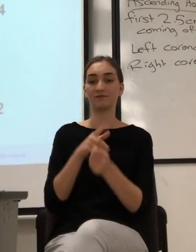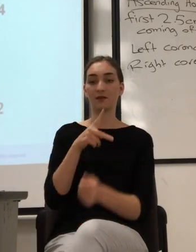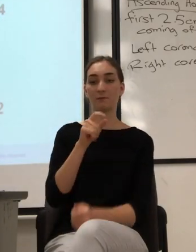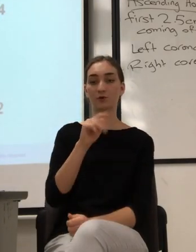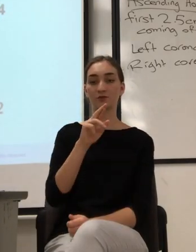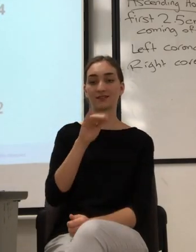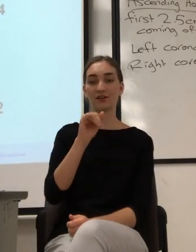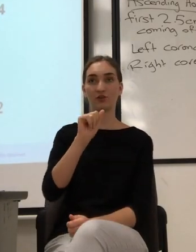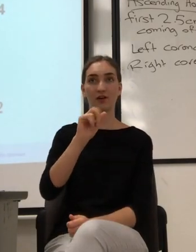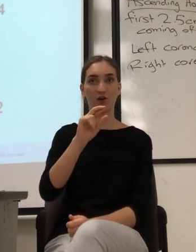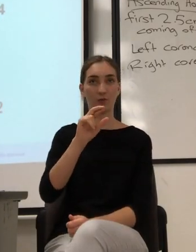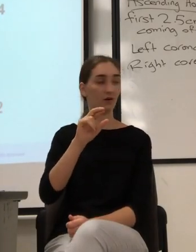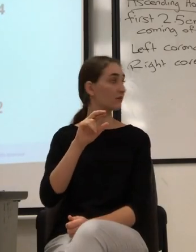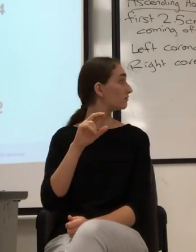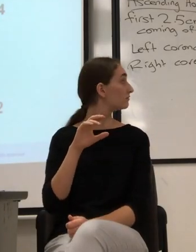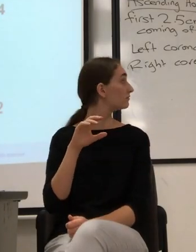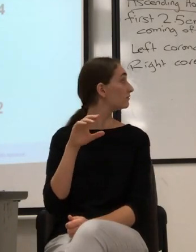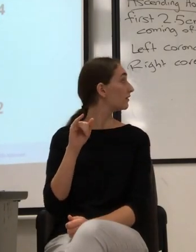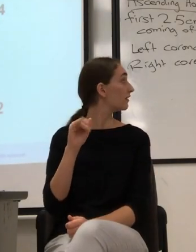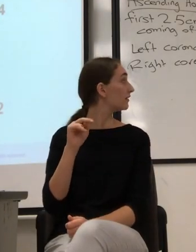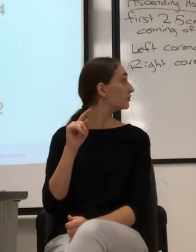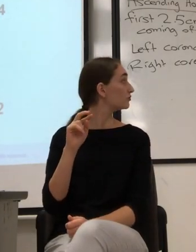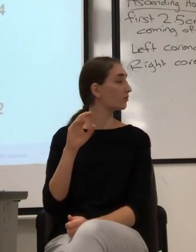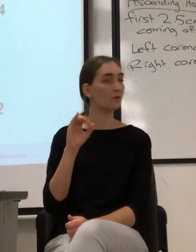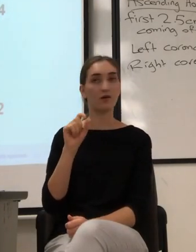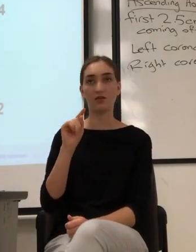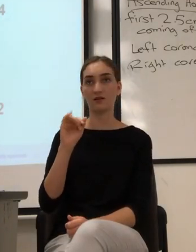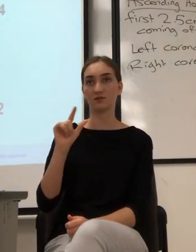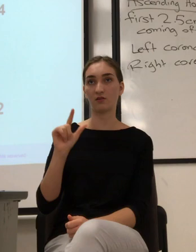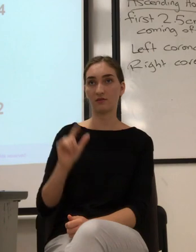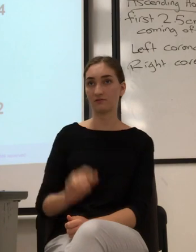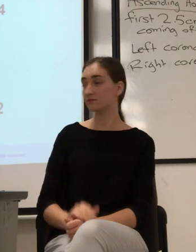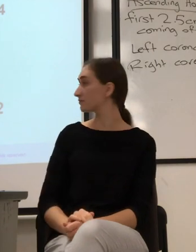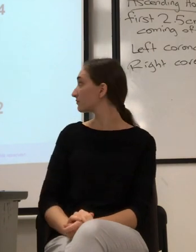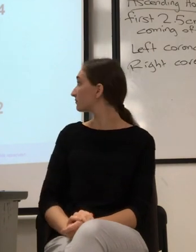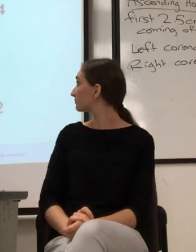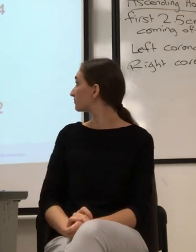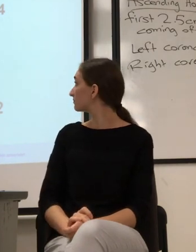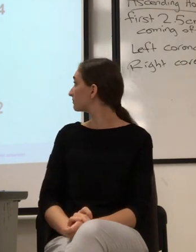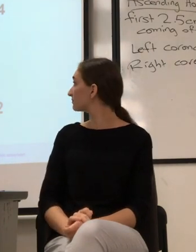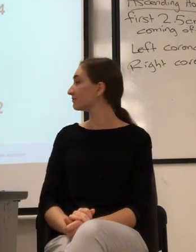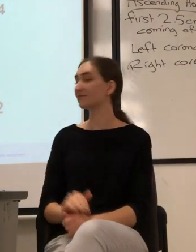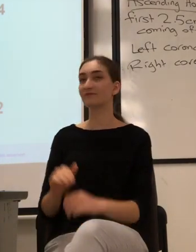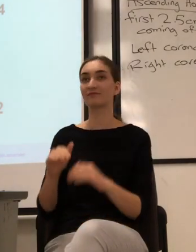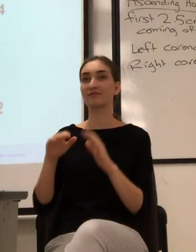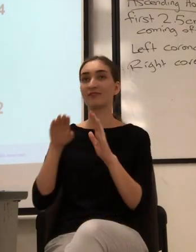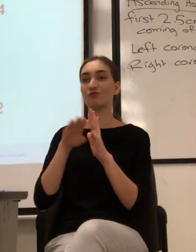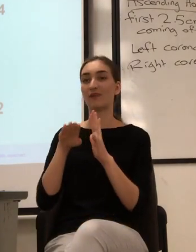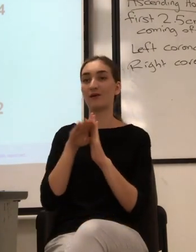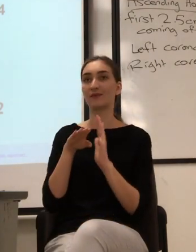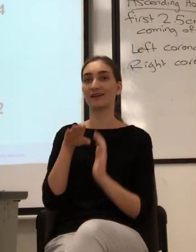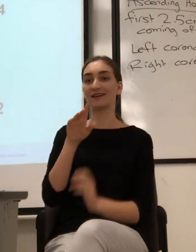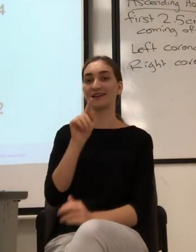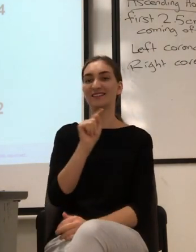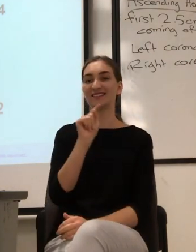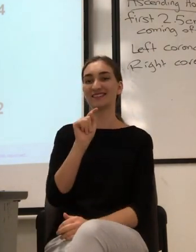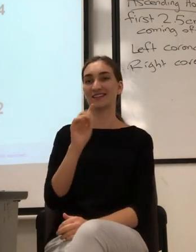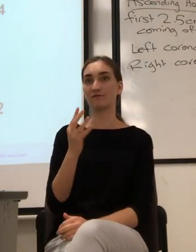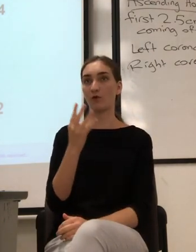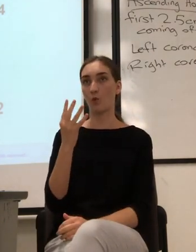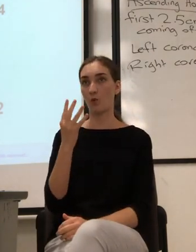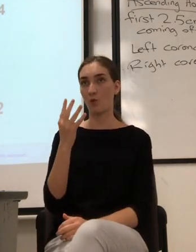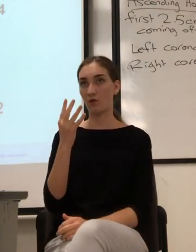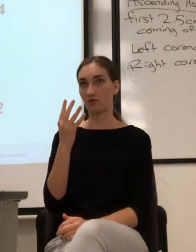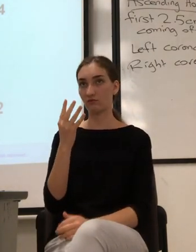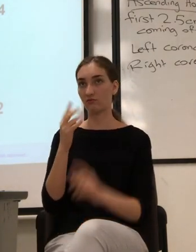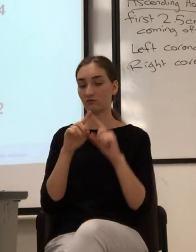Here's the full length of the thoracic aorta from about the level of T4, where aortic arch ends, blood will